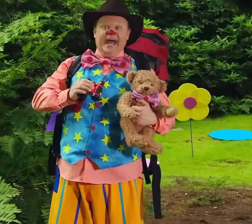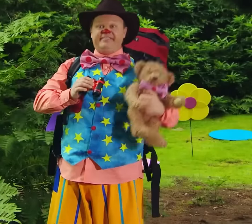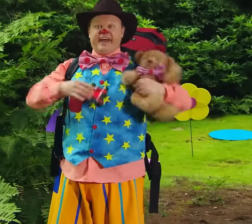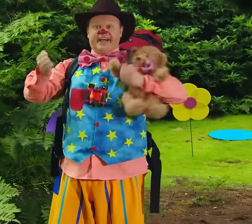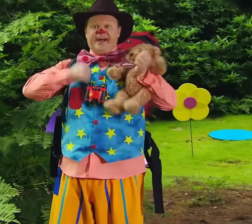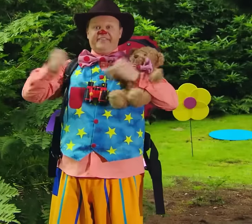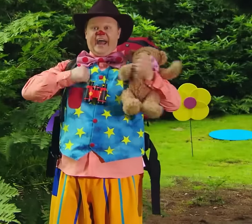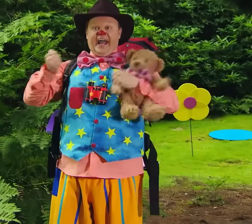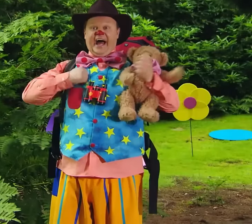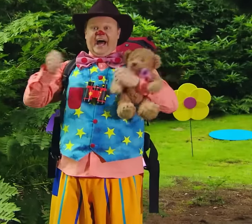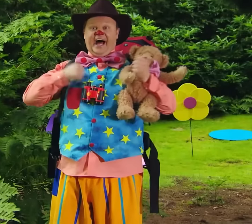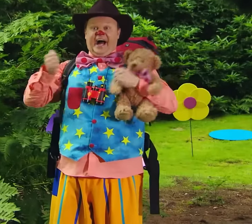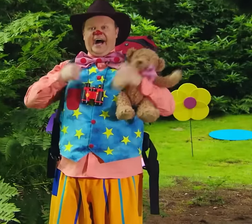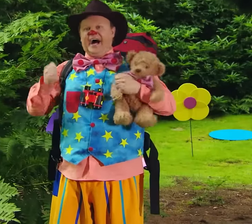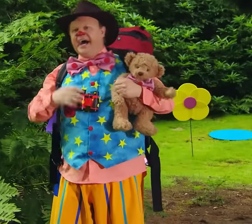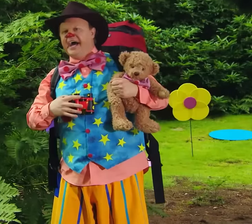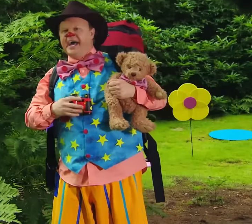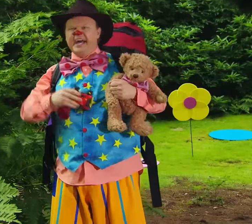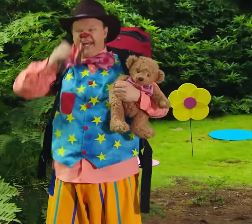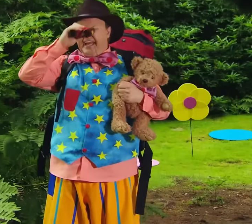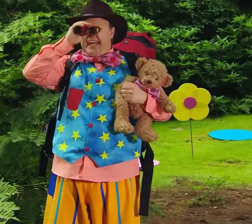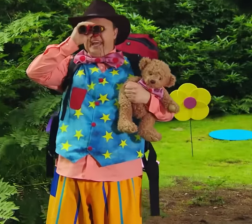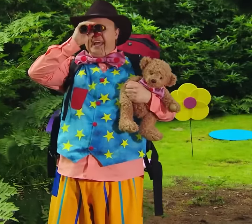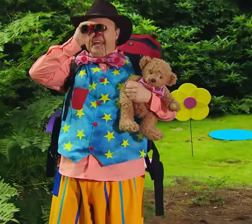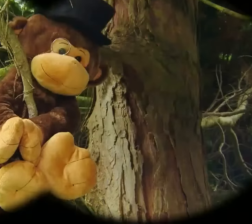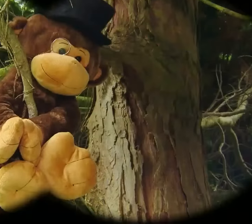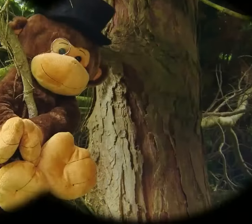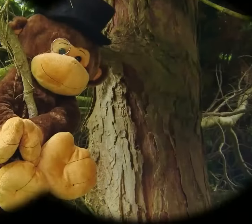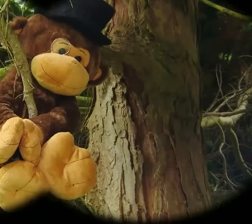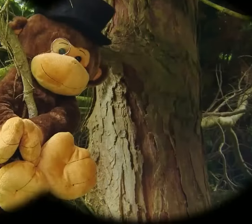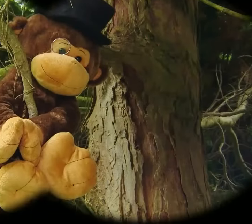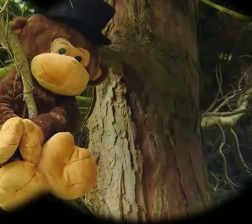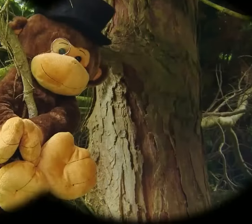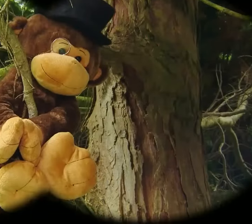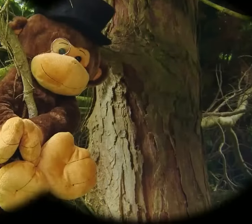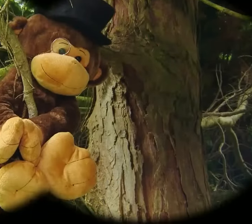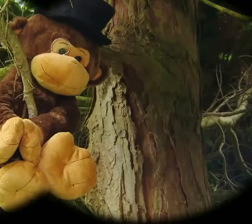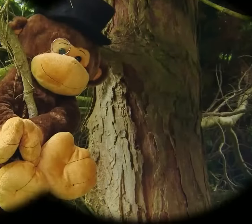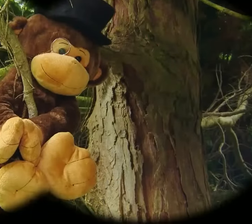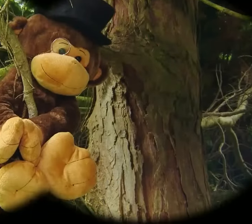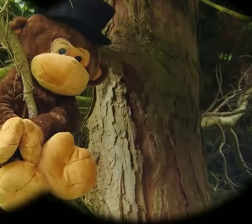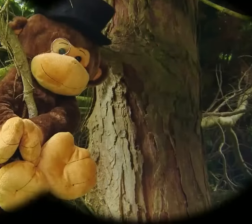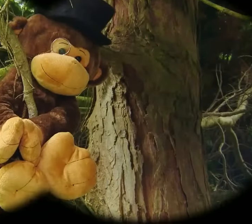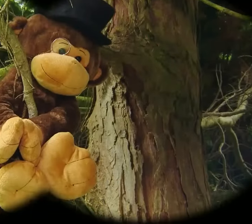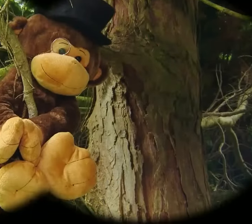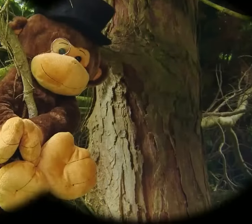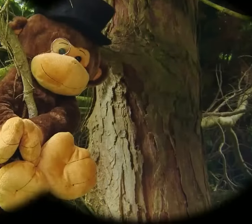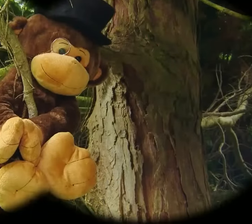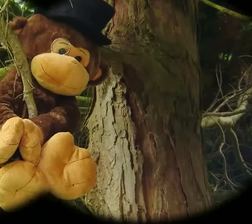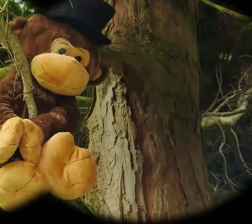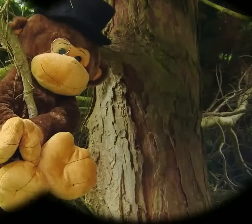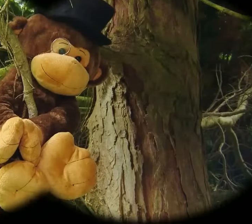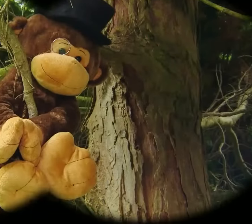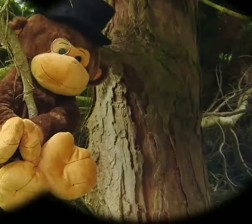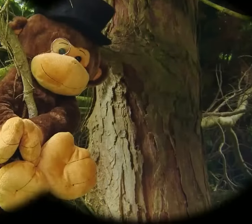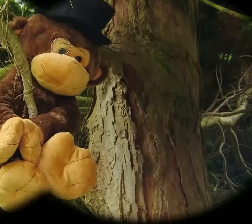it's a gorilla! Don't worry, Mr. Tumble. That's not a gorilla. It's just Lord Monkey.